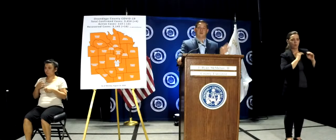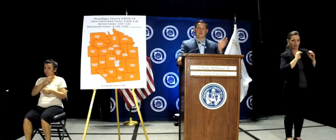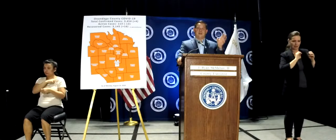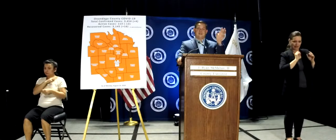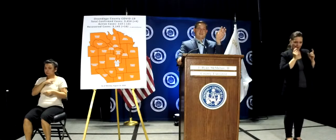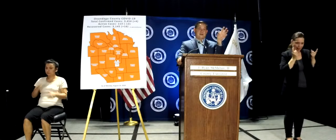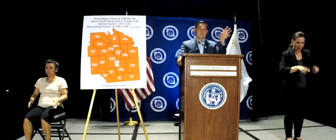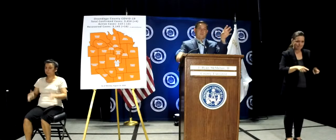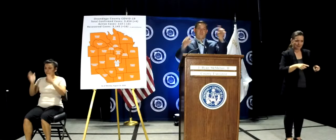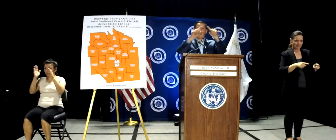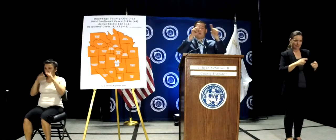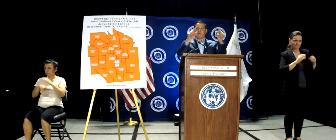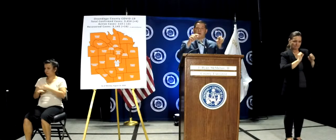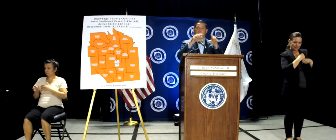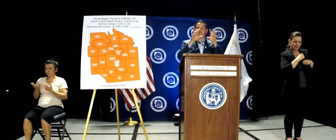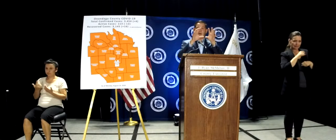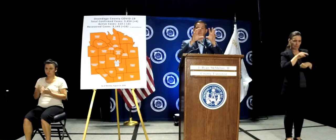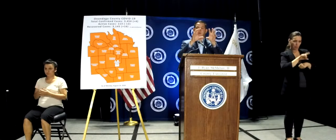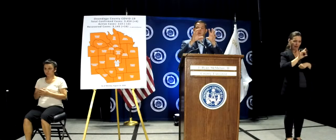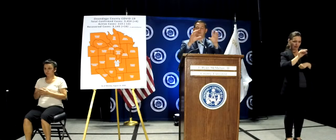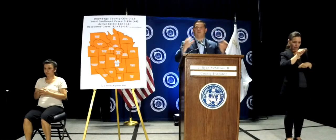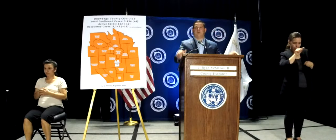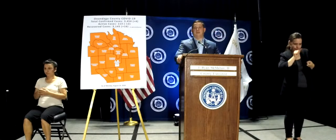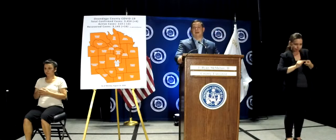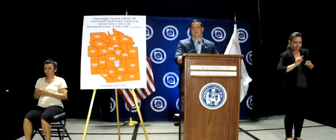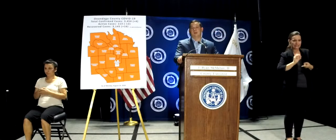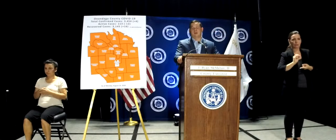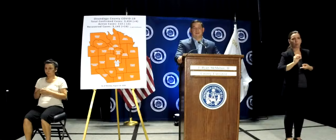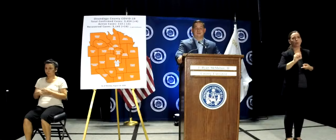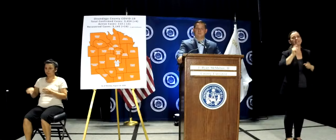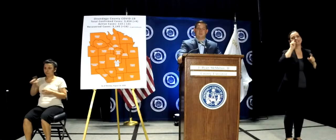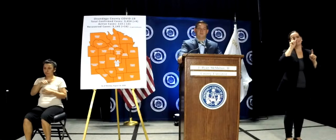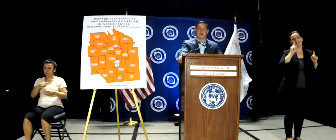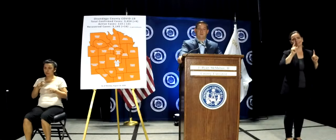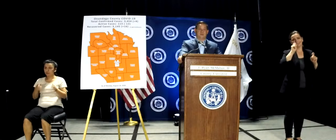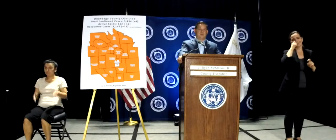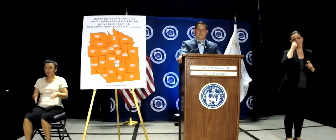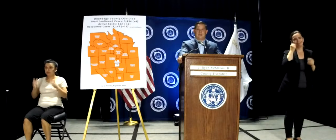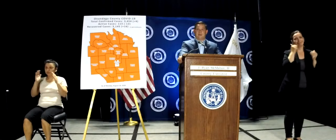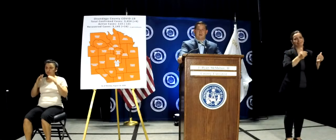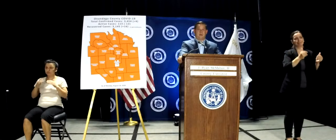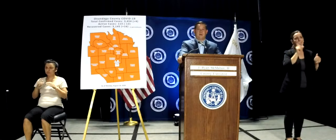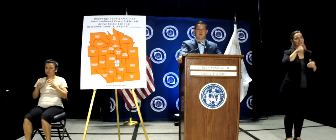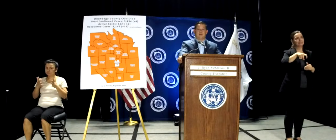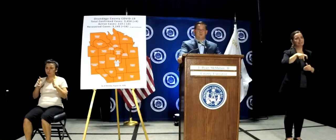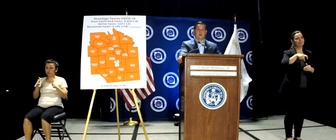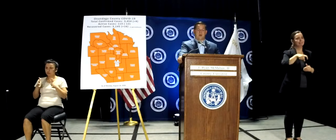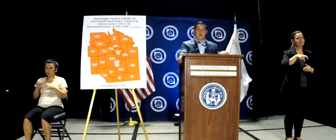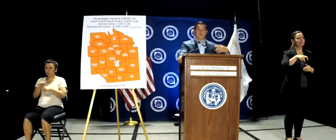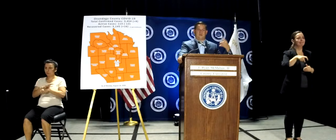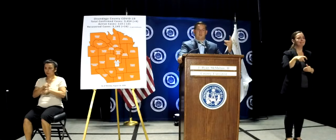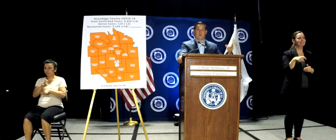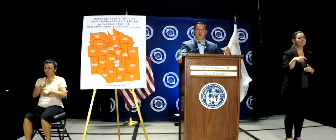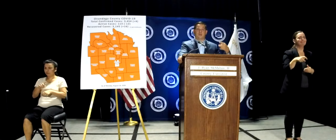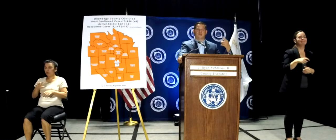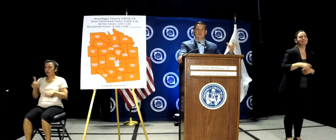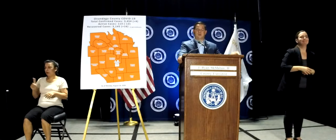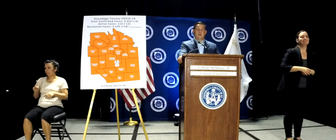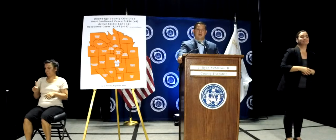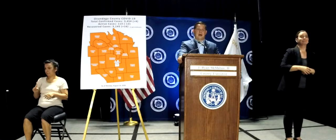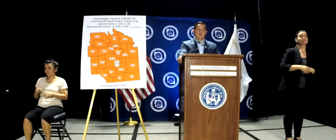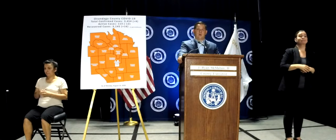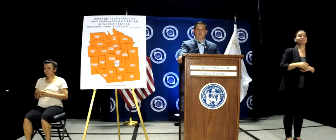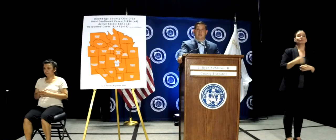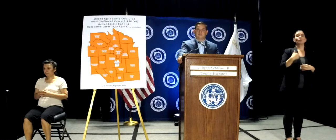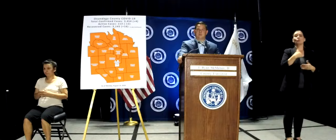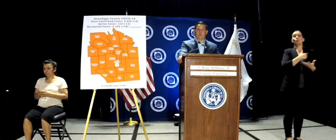And that creates a separate bubble around that building for a period of time. That doesn't mean the virus still can't get there. That's why you have to take precautions